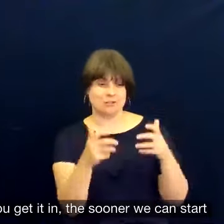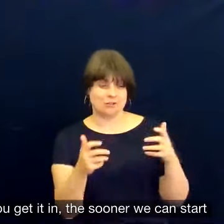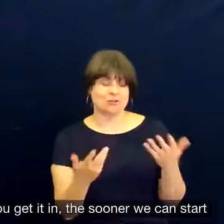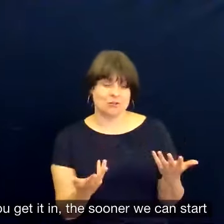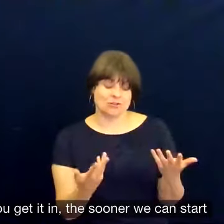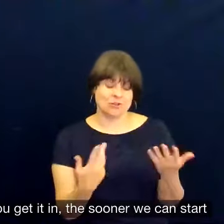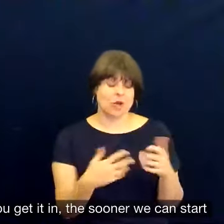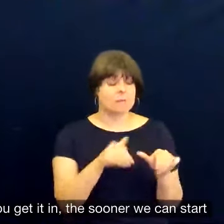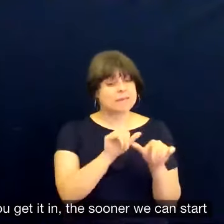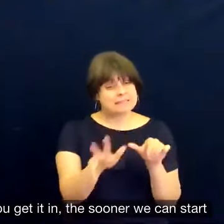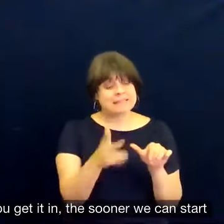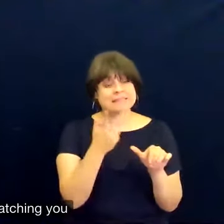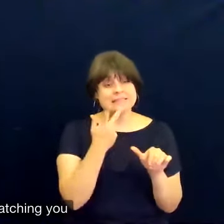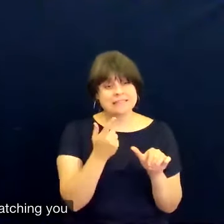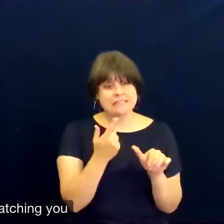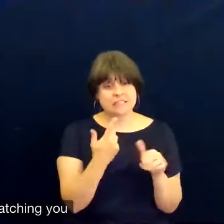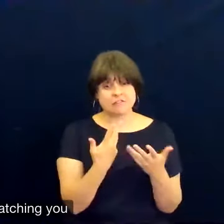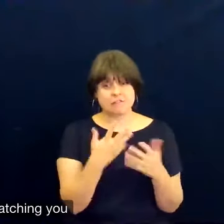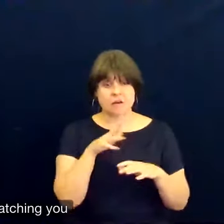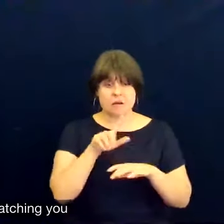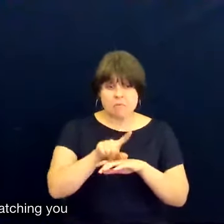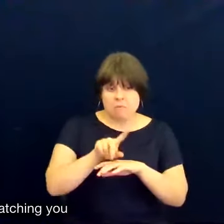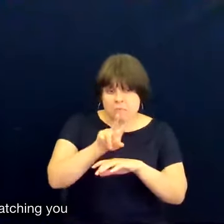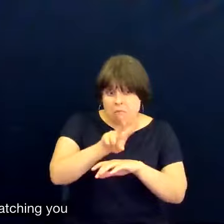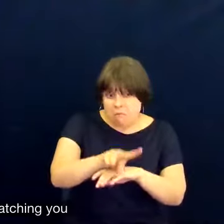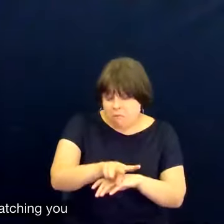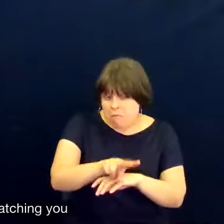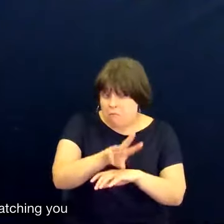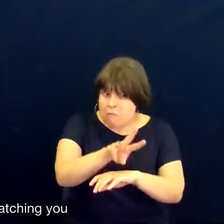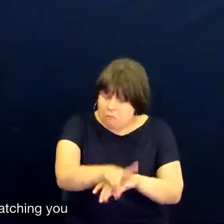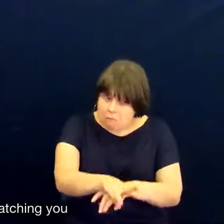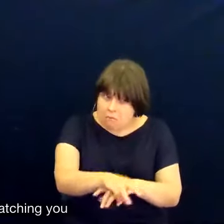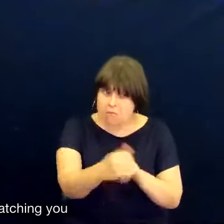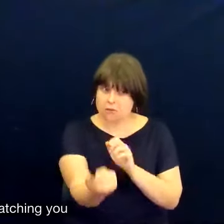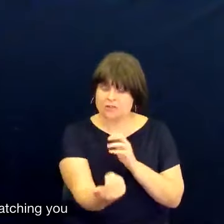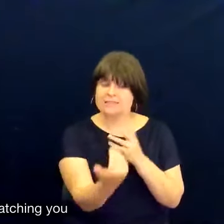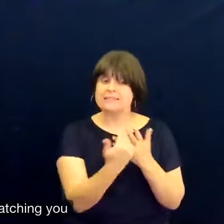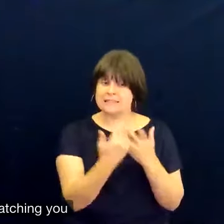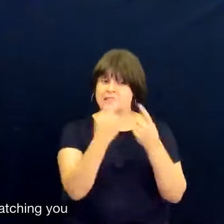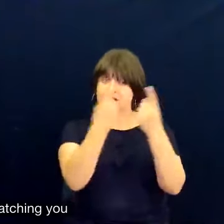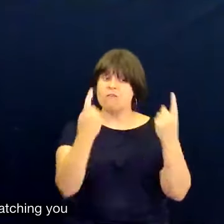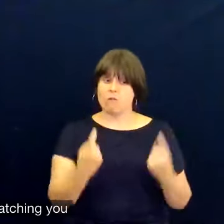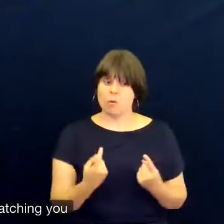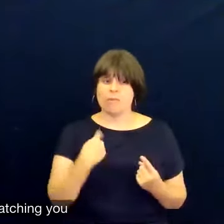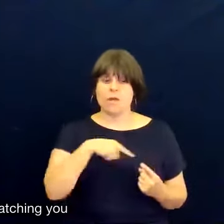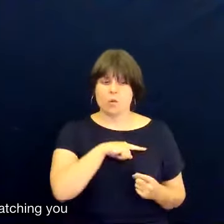So it would be great to get it in, you know, in the next couple of weeks so we can start looking at the matching